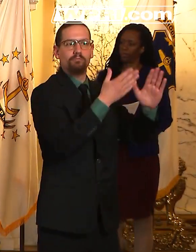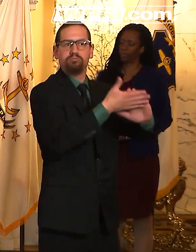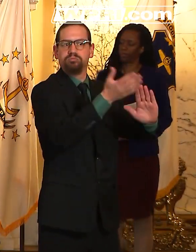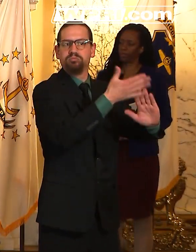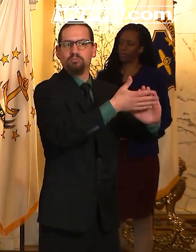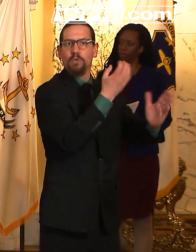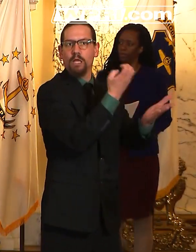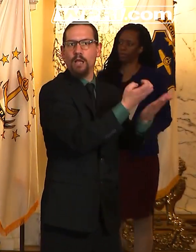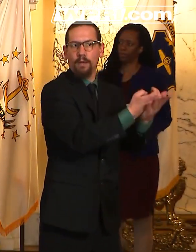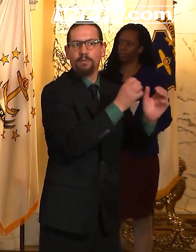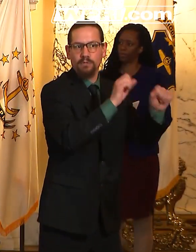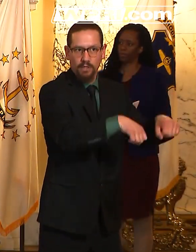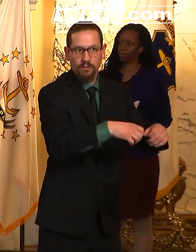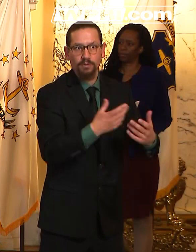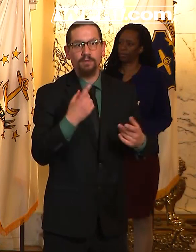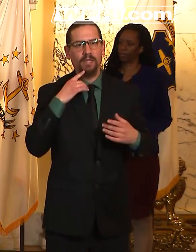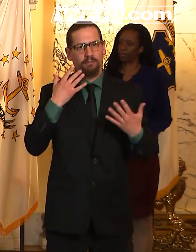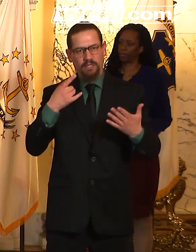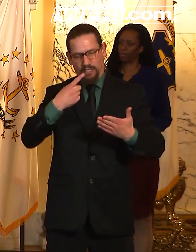getting close to